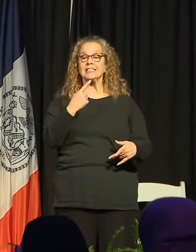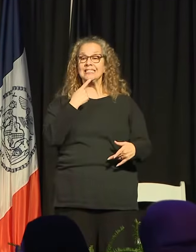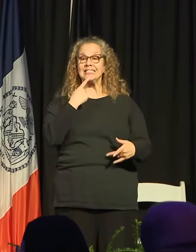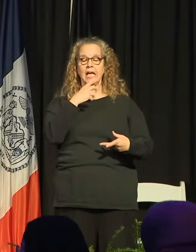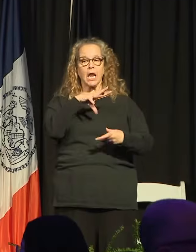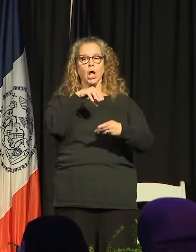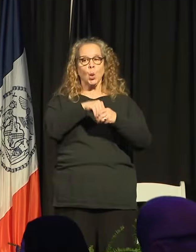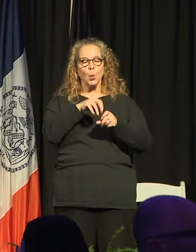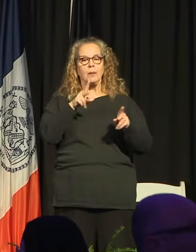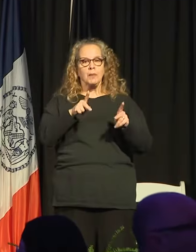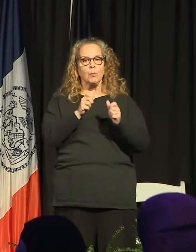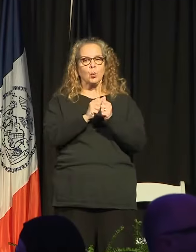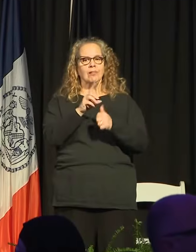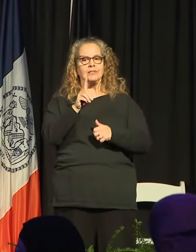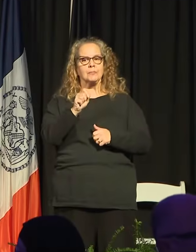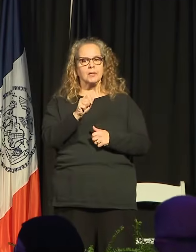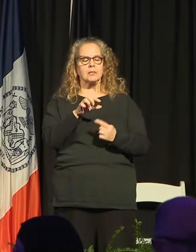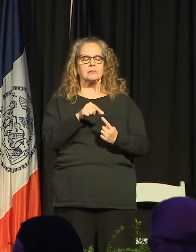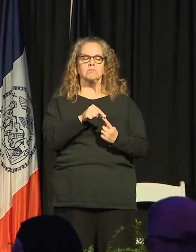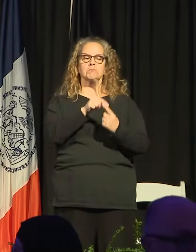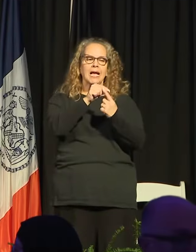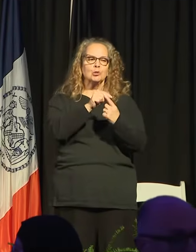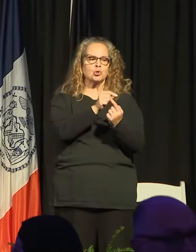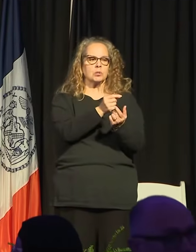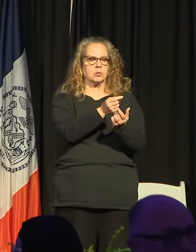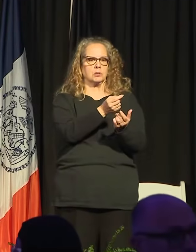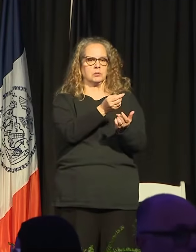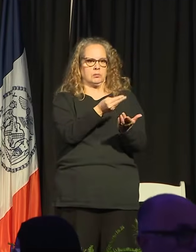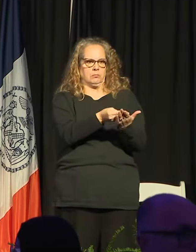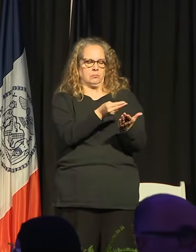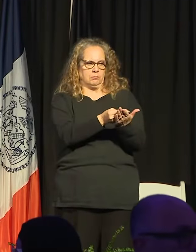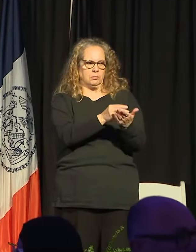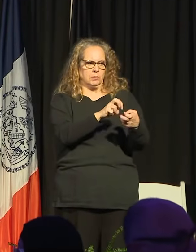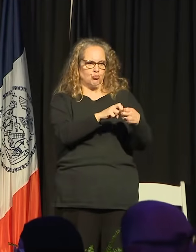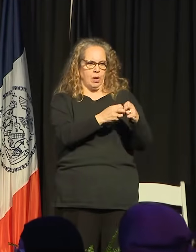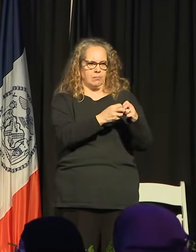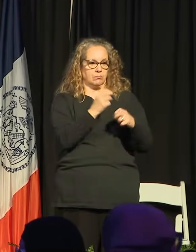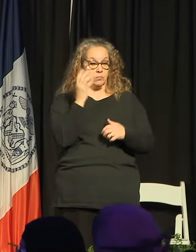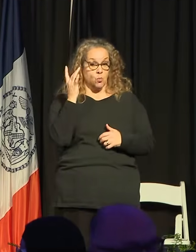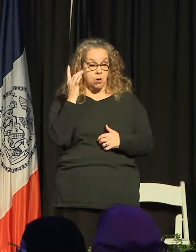disabilities, particularly around economic issues, was imperative to the city's